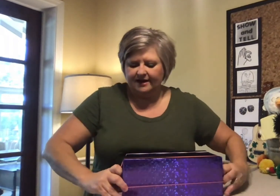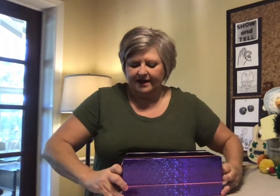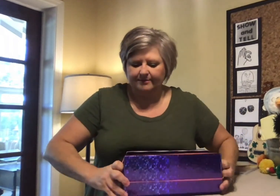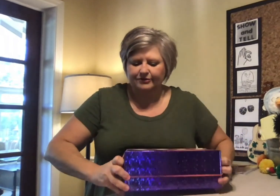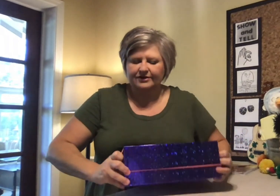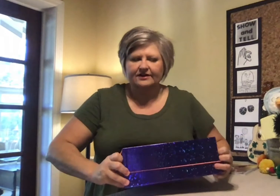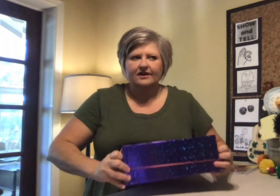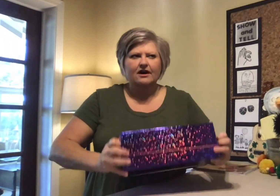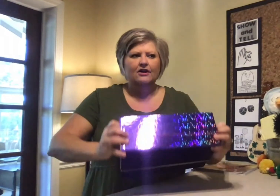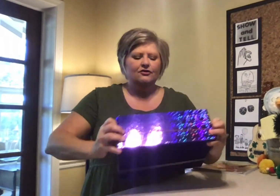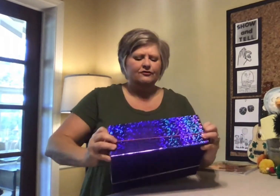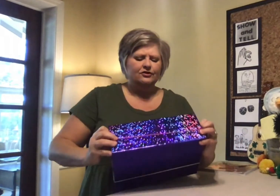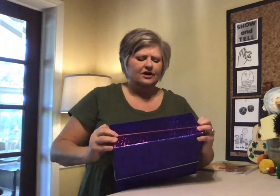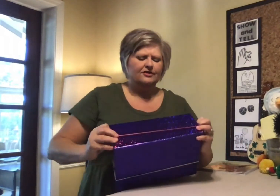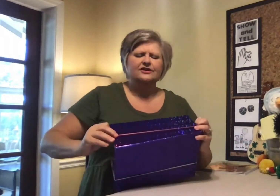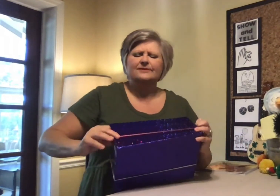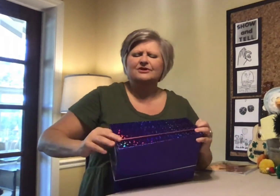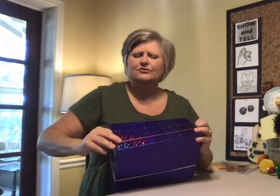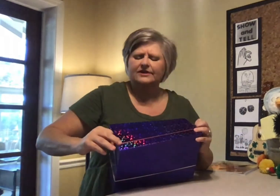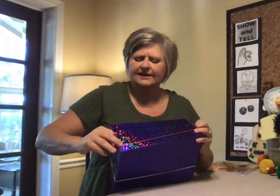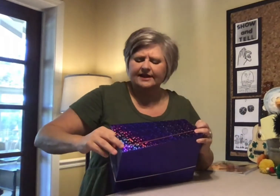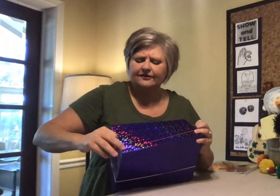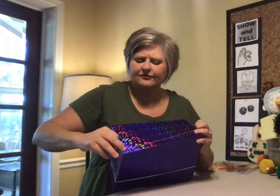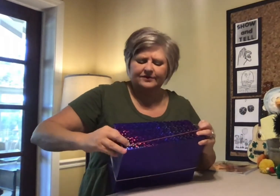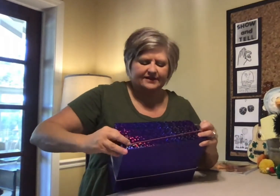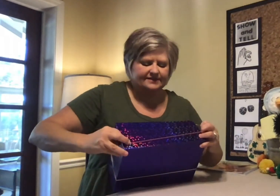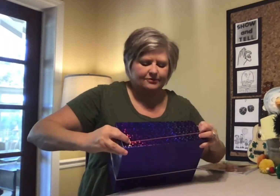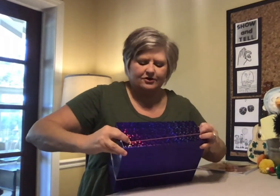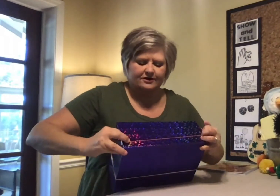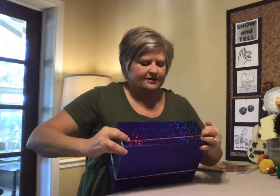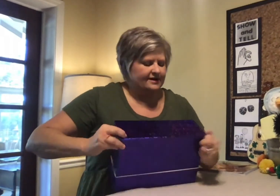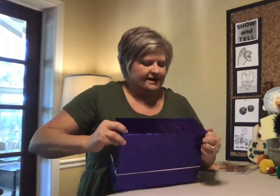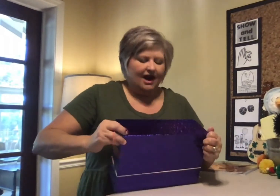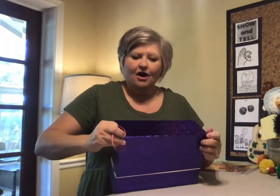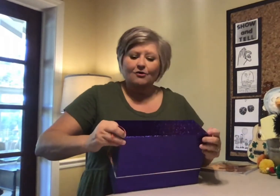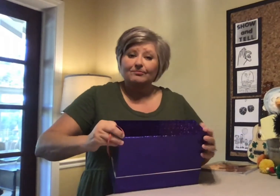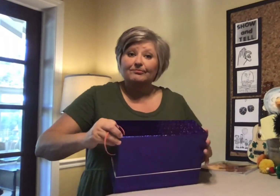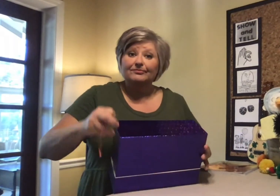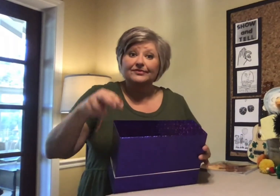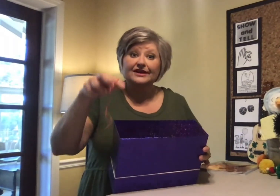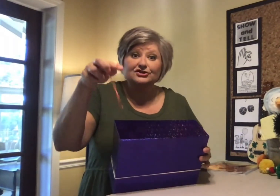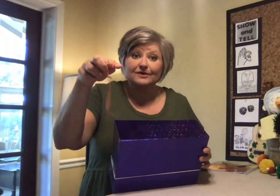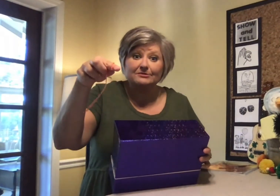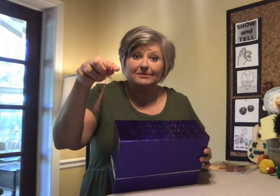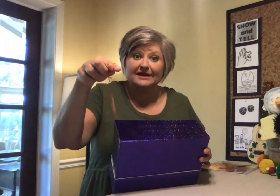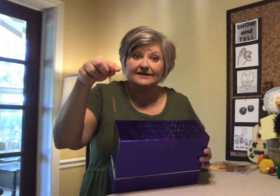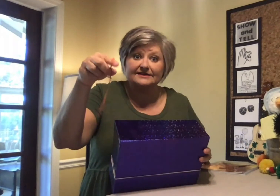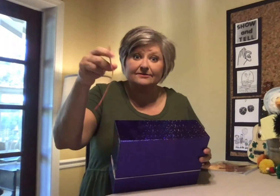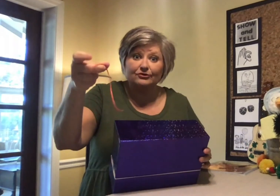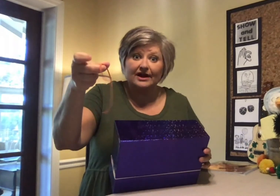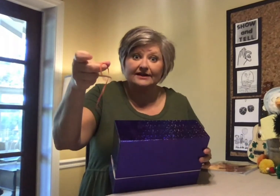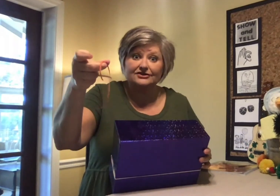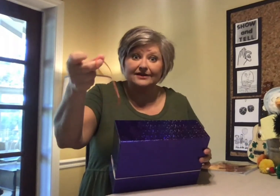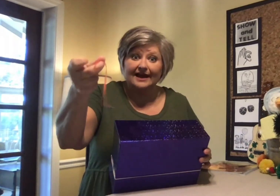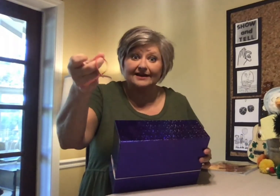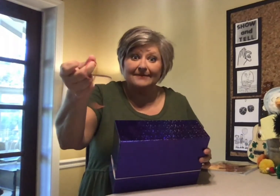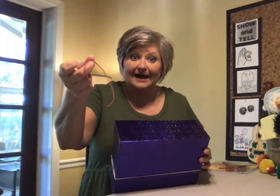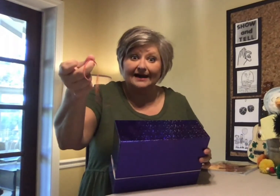and put it over. Oh, you got to be really careful with this part. Oh, that your rubber band doesn't break like